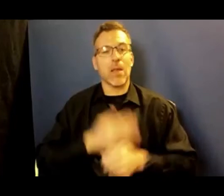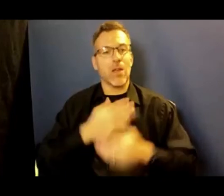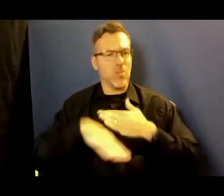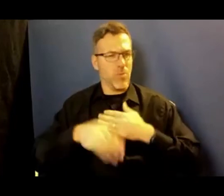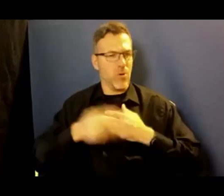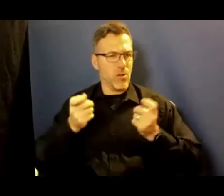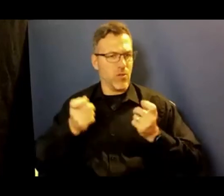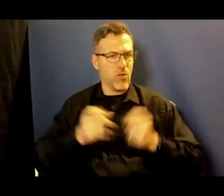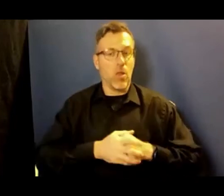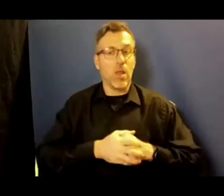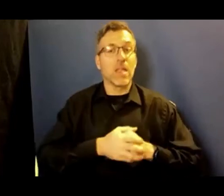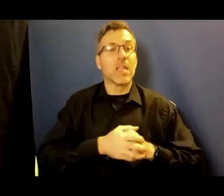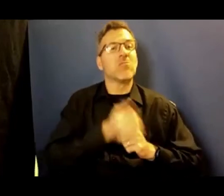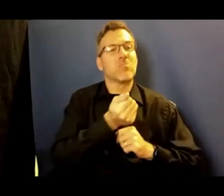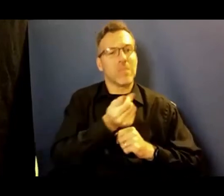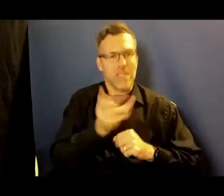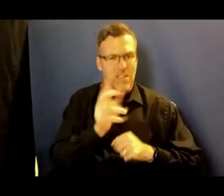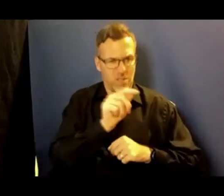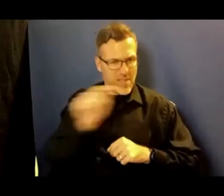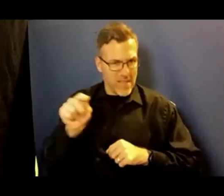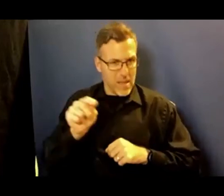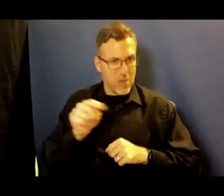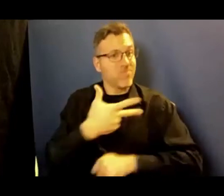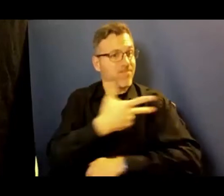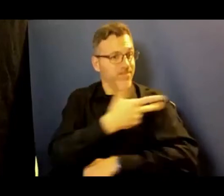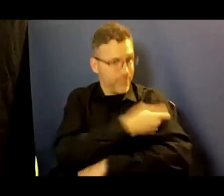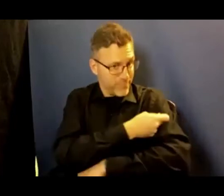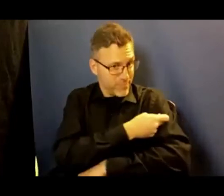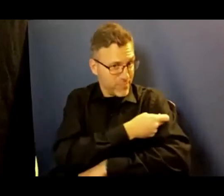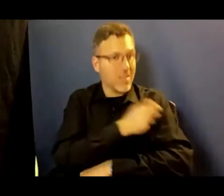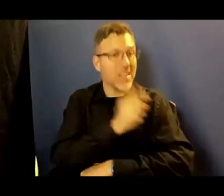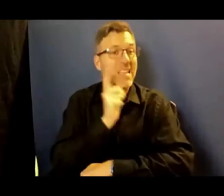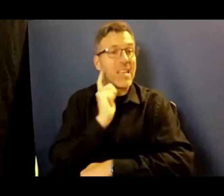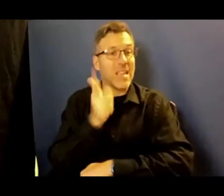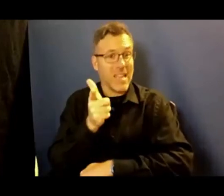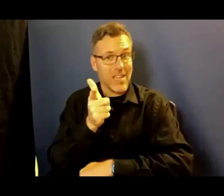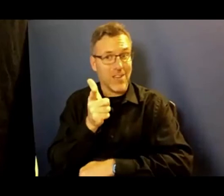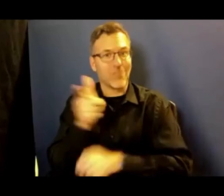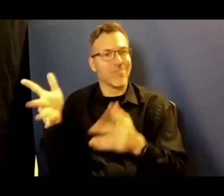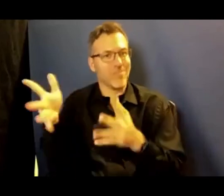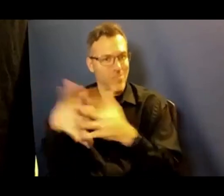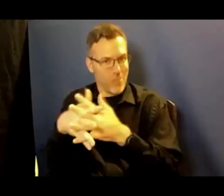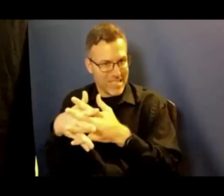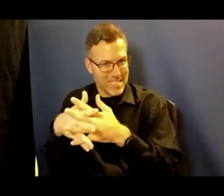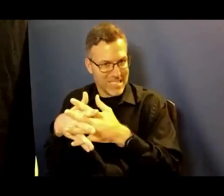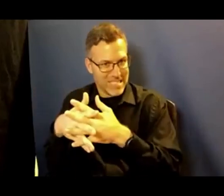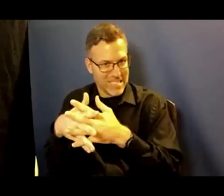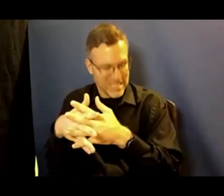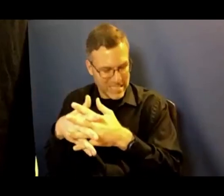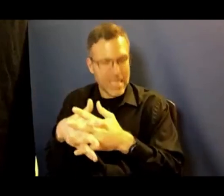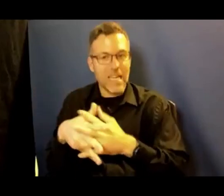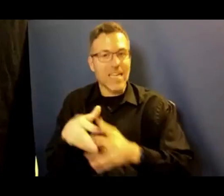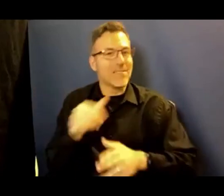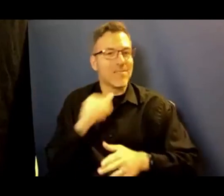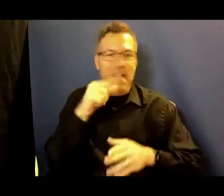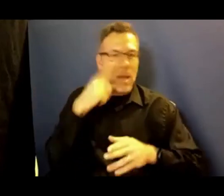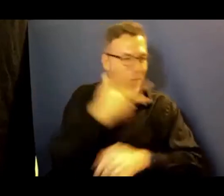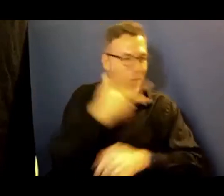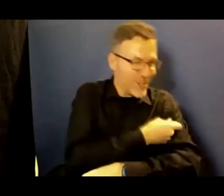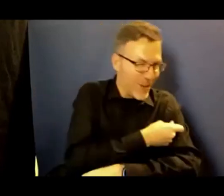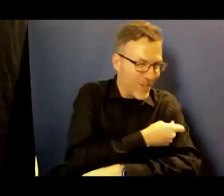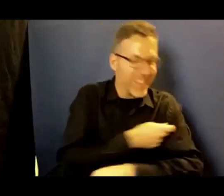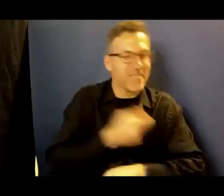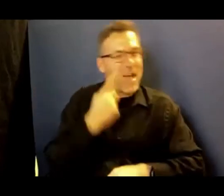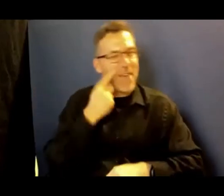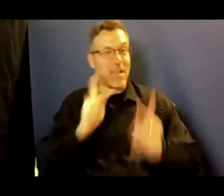got pregnant. I don't think the vaccine caused the pregnancy. I think we were in lockdown and people were bored